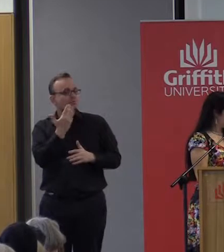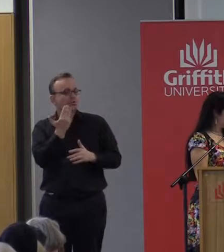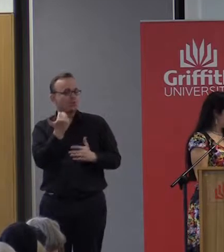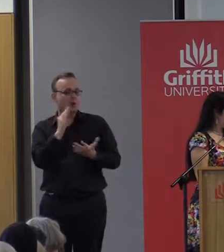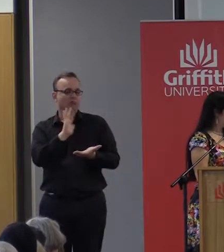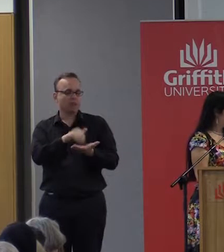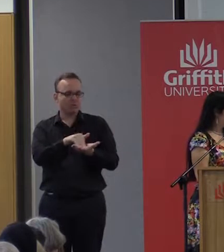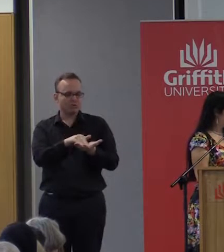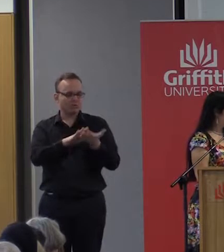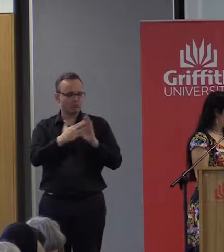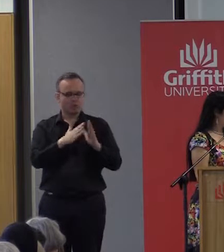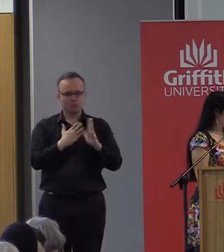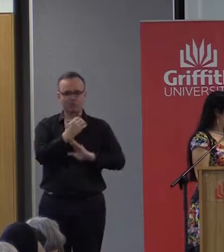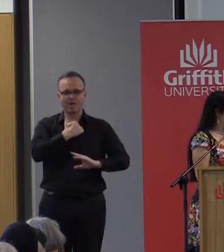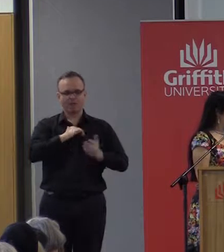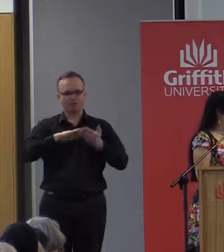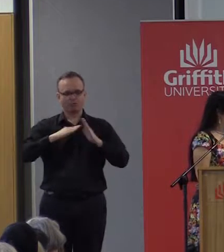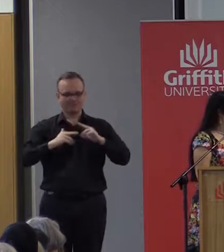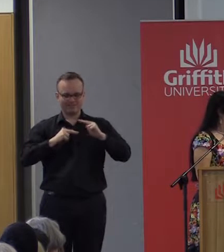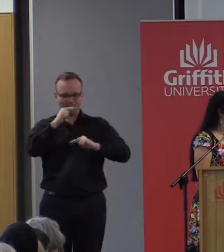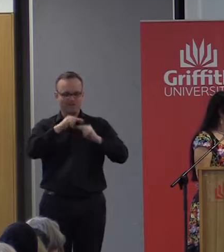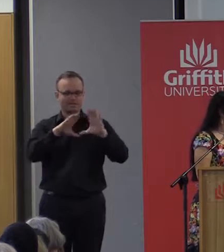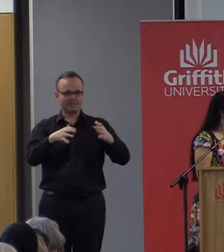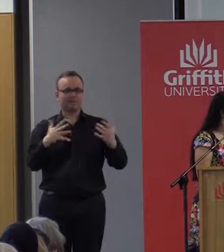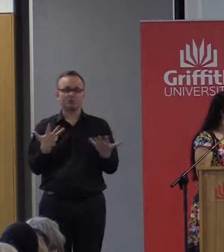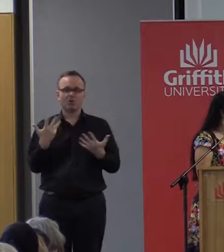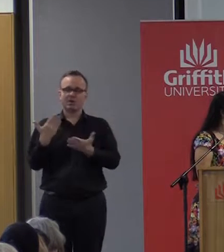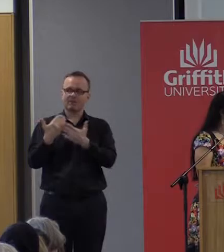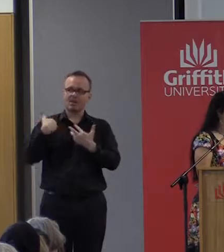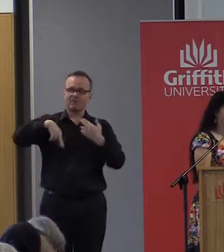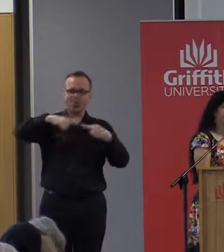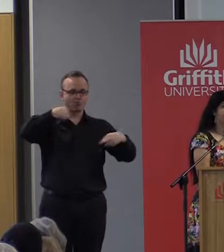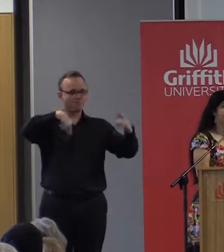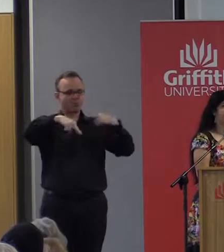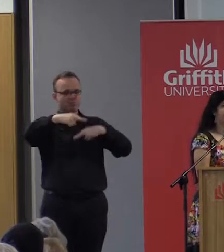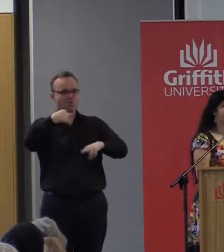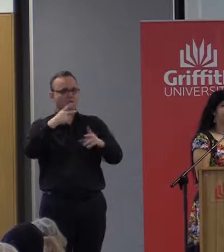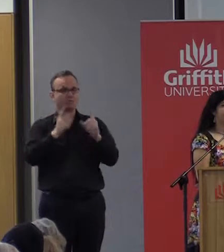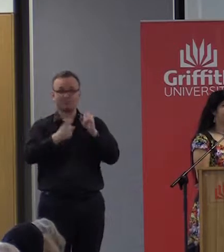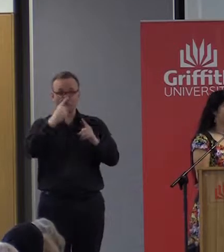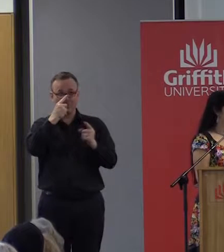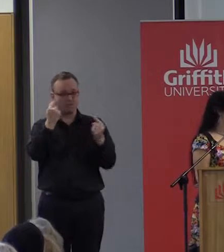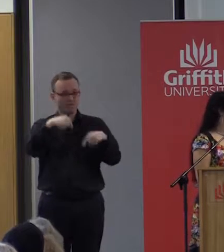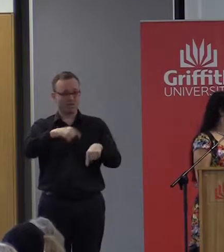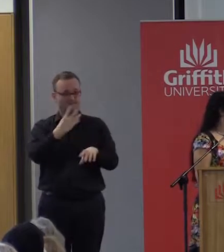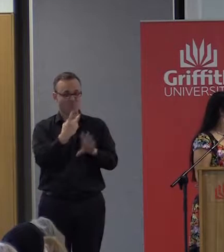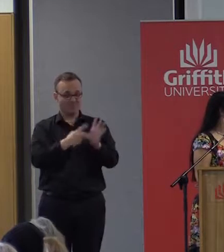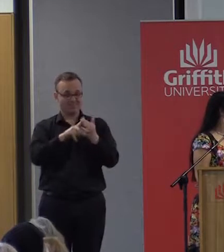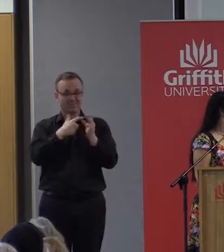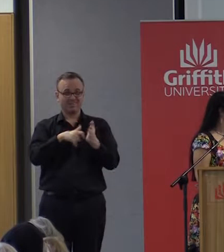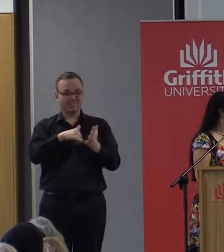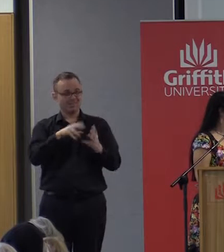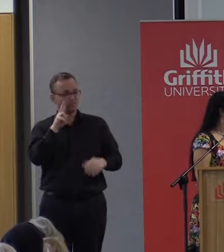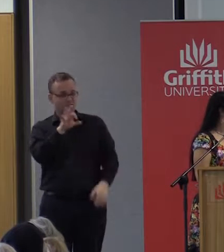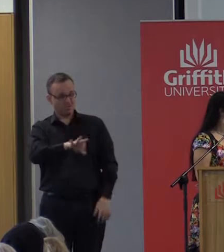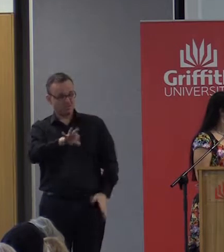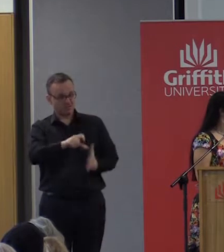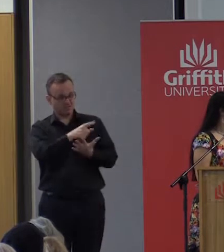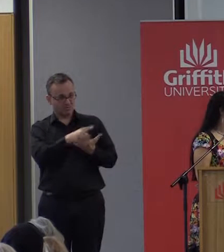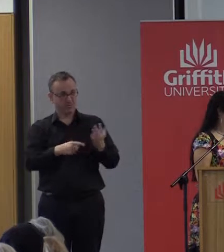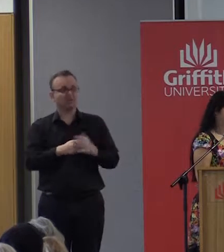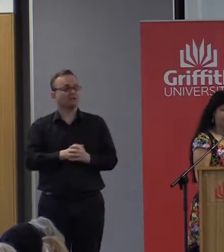through our community development team. So we're getting referrals down the track. Sometimes people have been here for up to 4 years with no disability